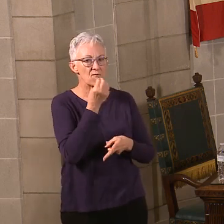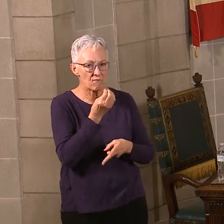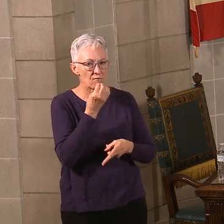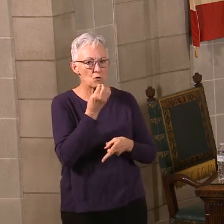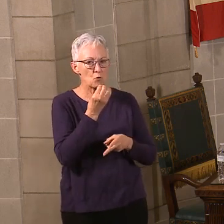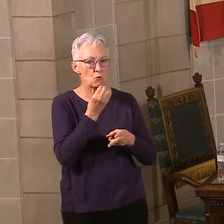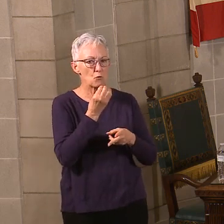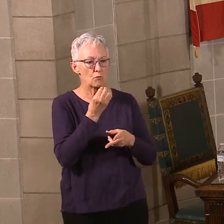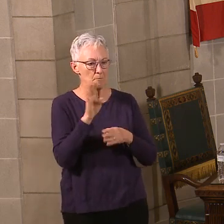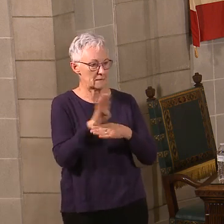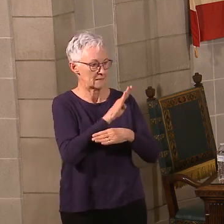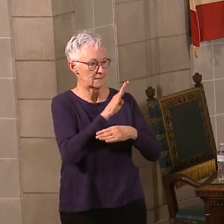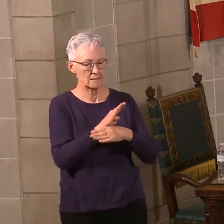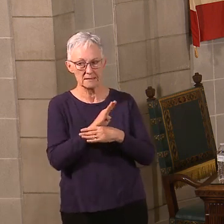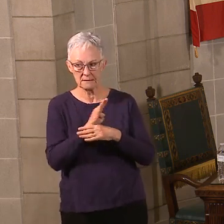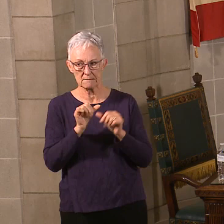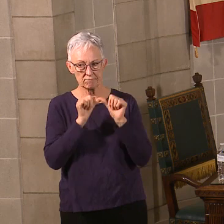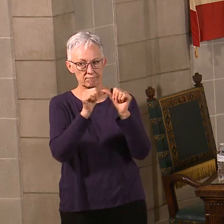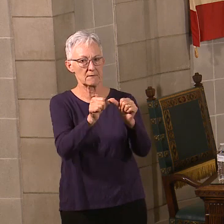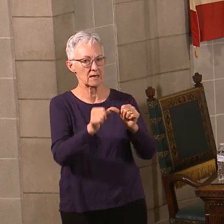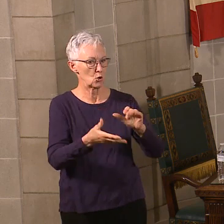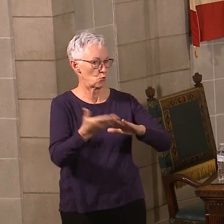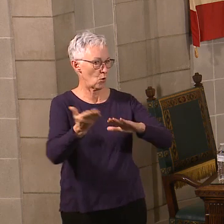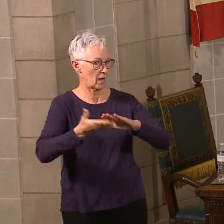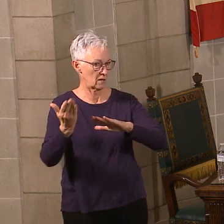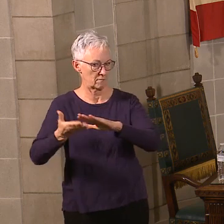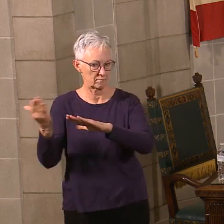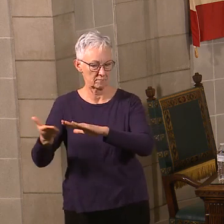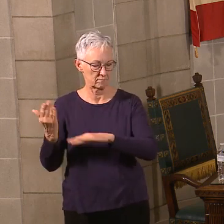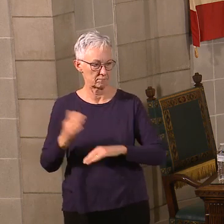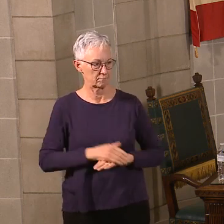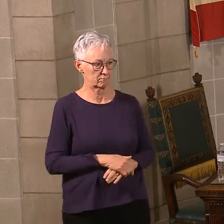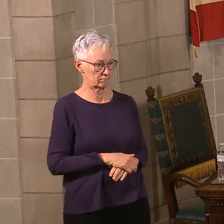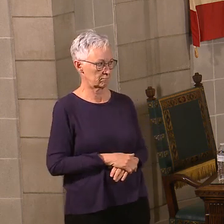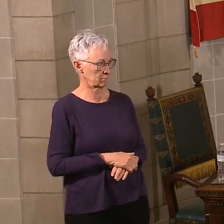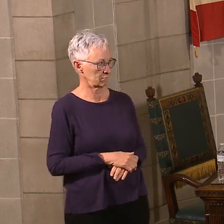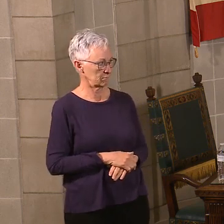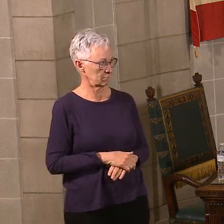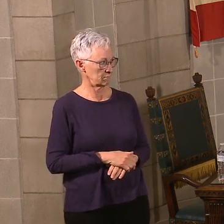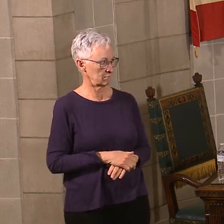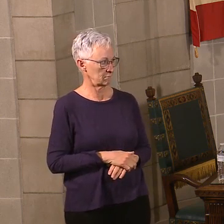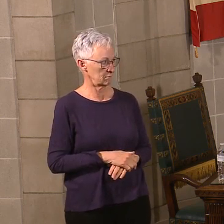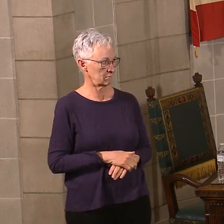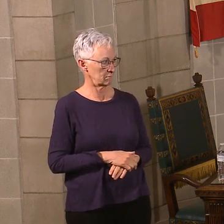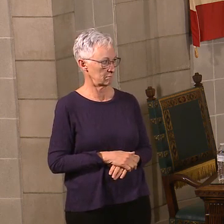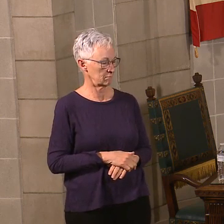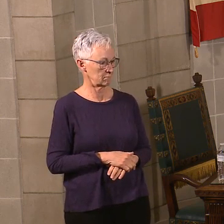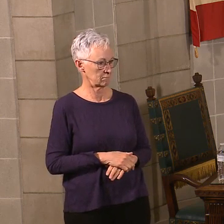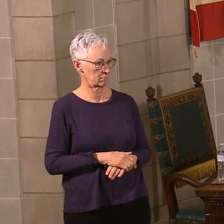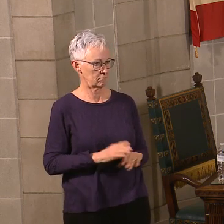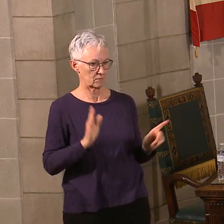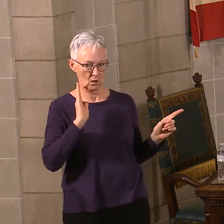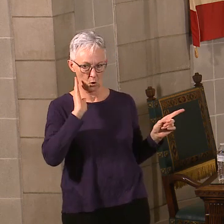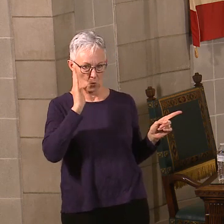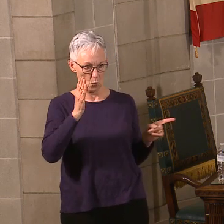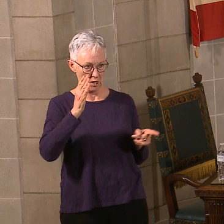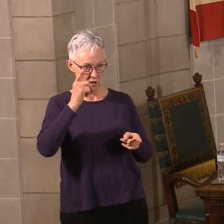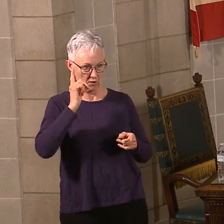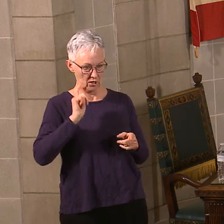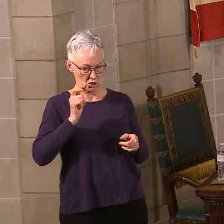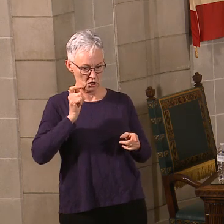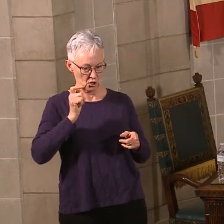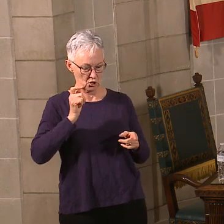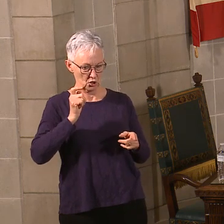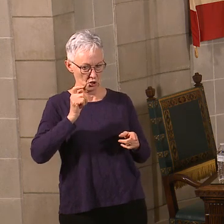open. Next, will the governor order judges to put a halt to all non-payment eviction hearings prior to March